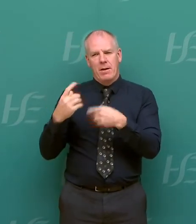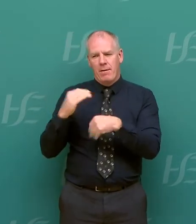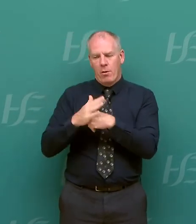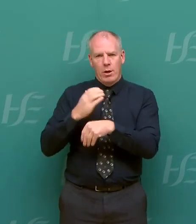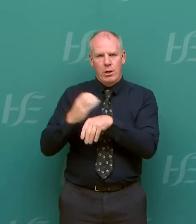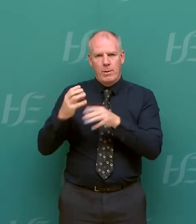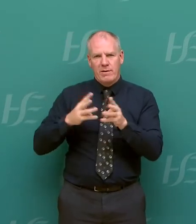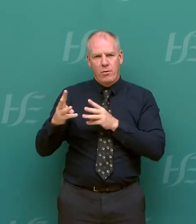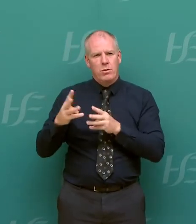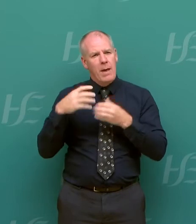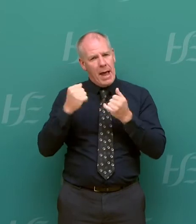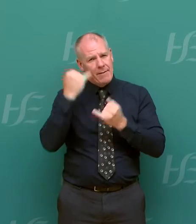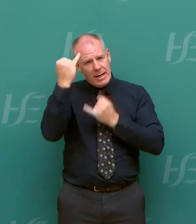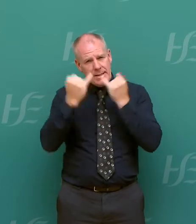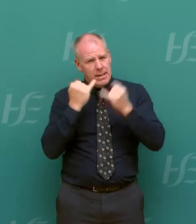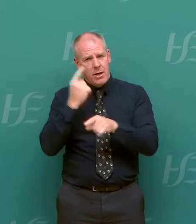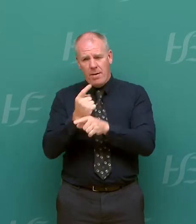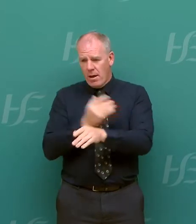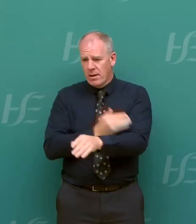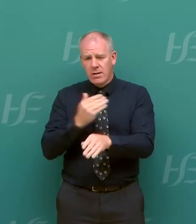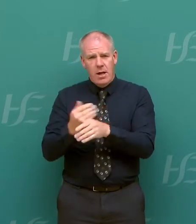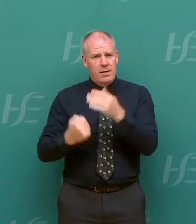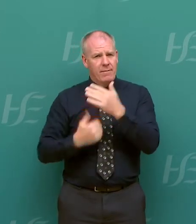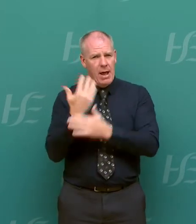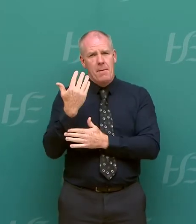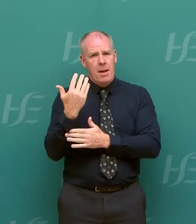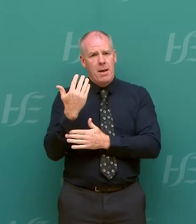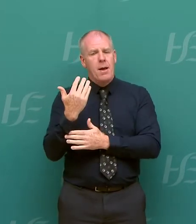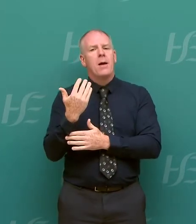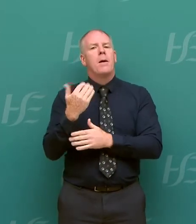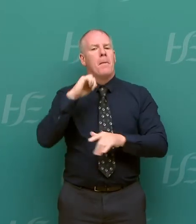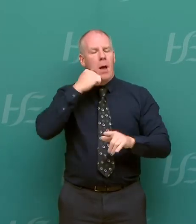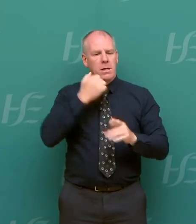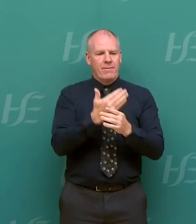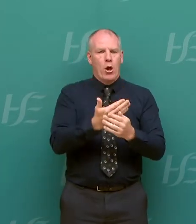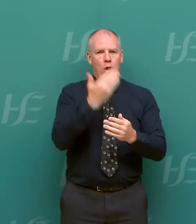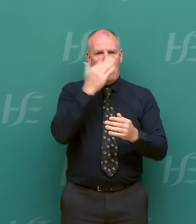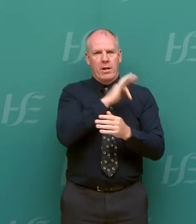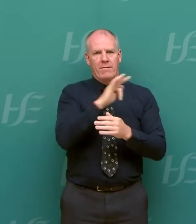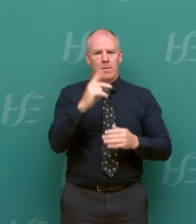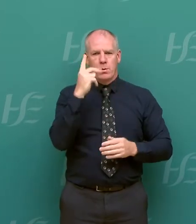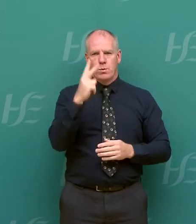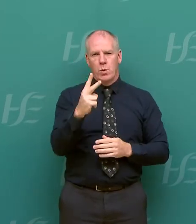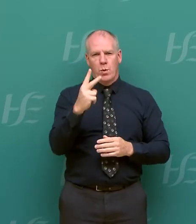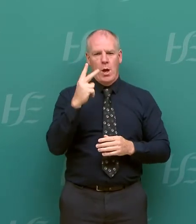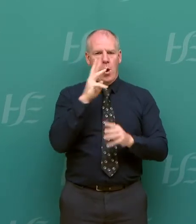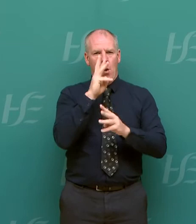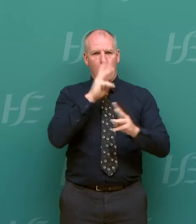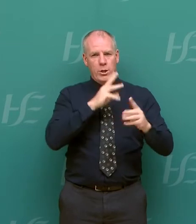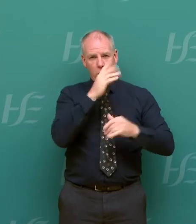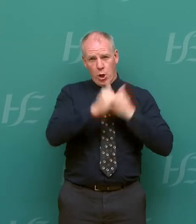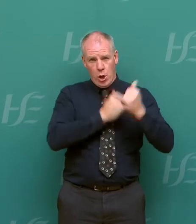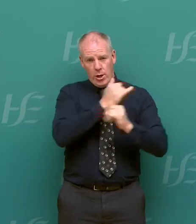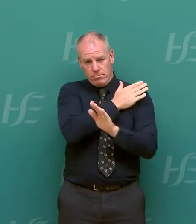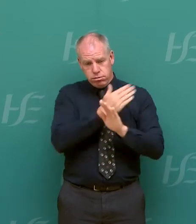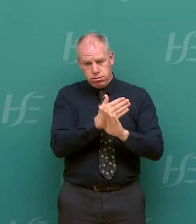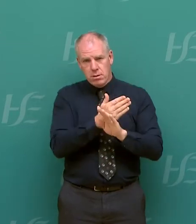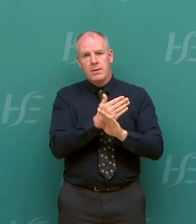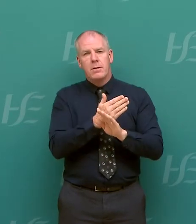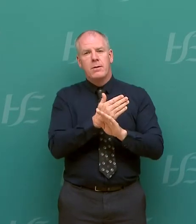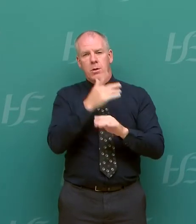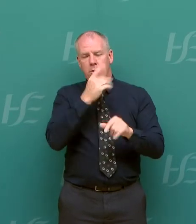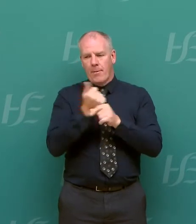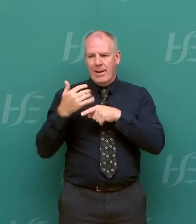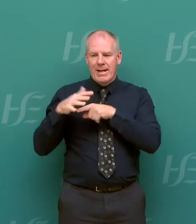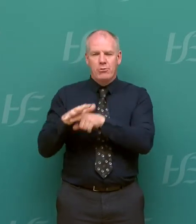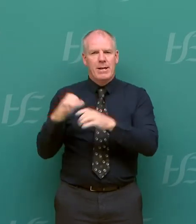and there are initiatives that we have already started developing on foot of the learning from the last 2 winters around that. When you look at, you know, the integrated